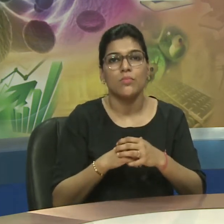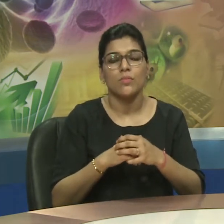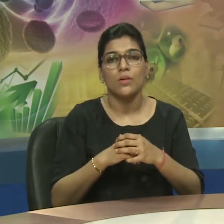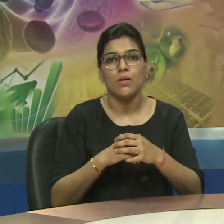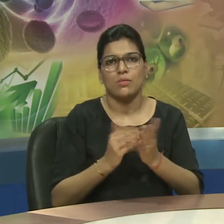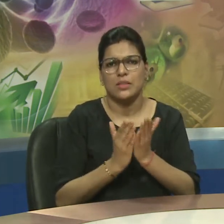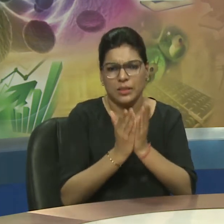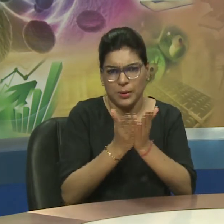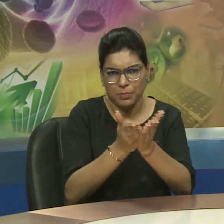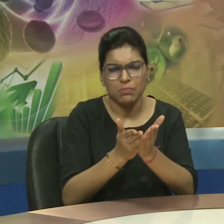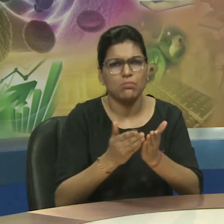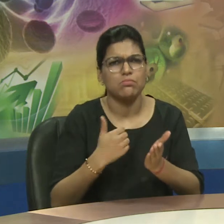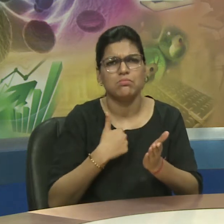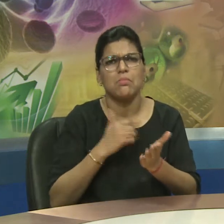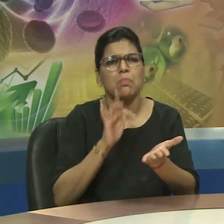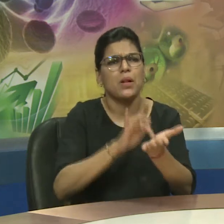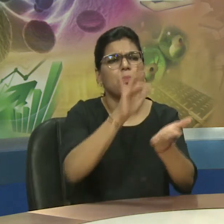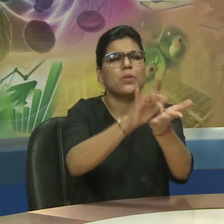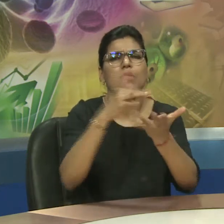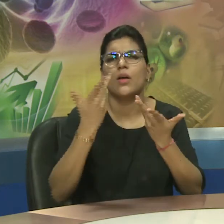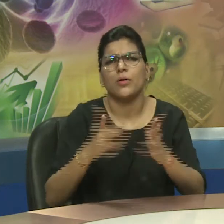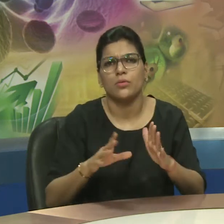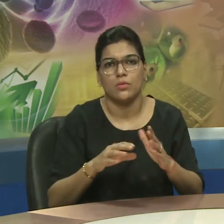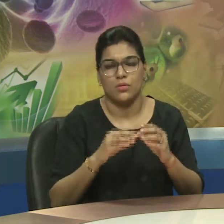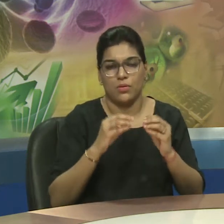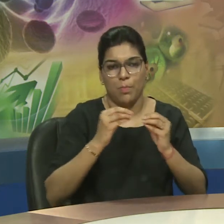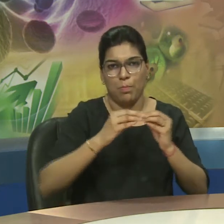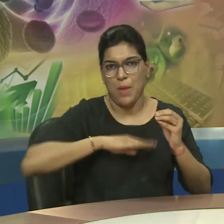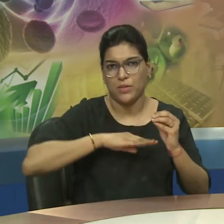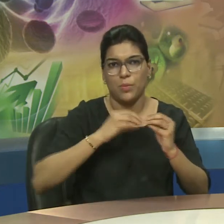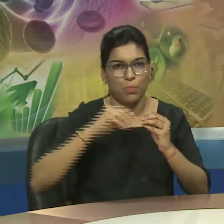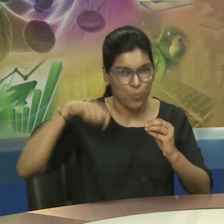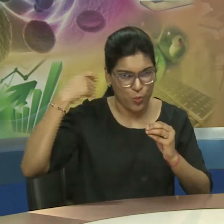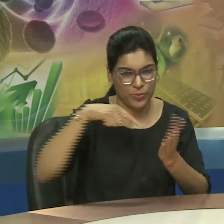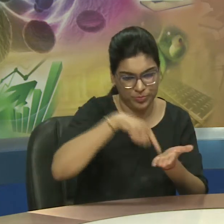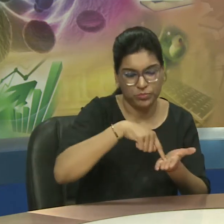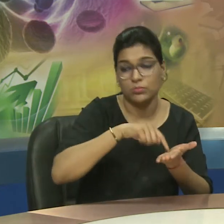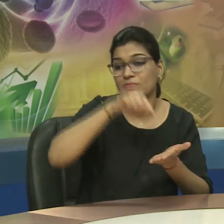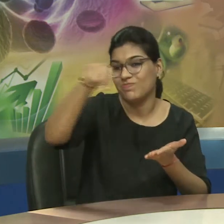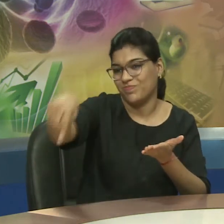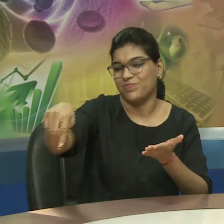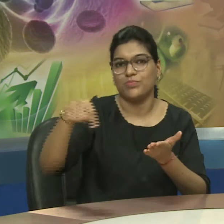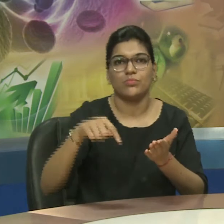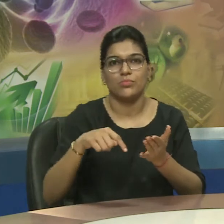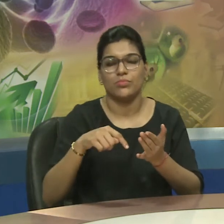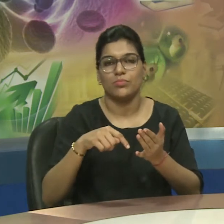is a mixture of both. Under this policy, the subject